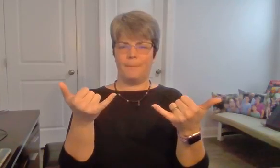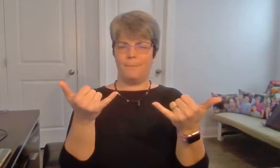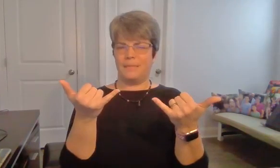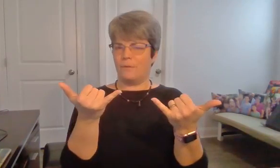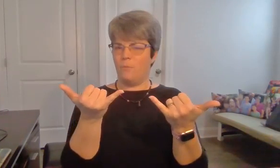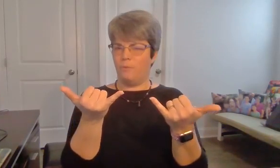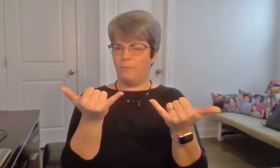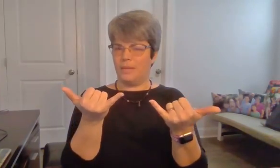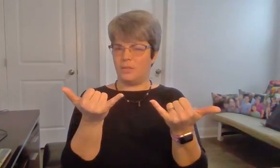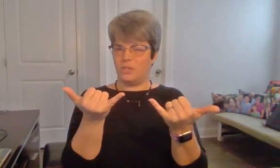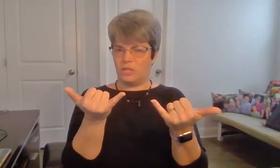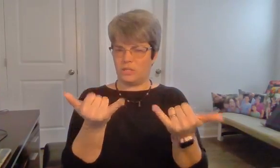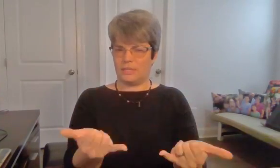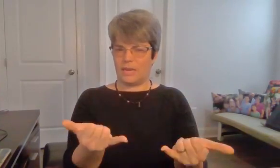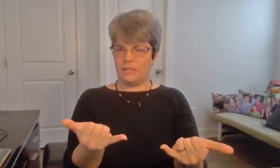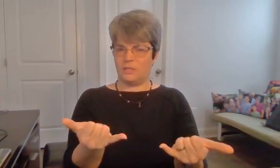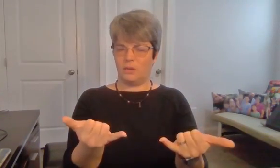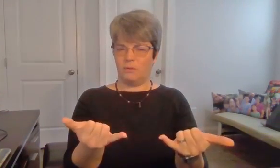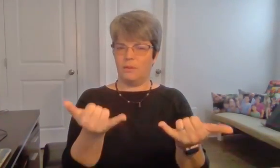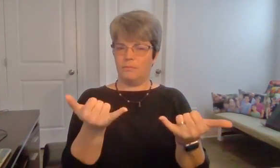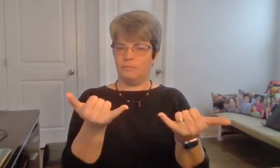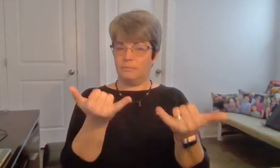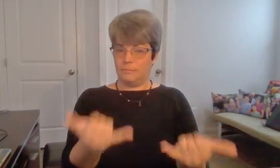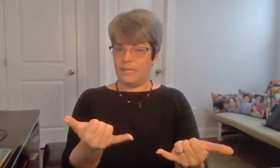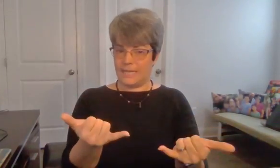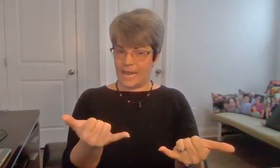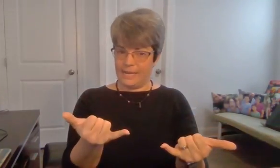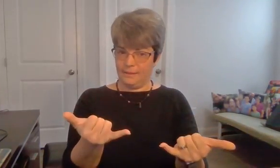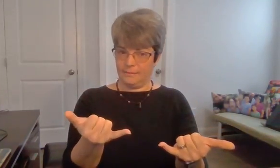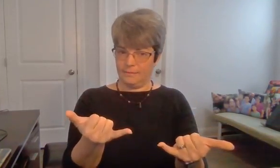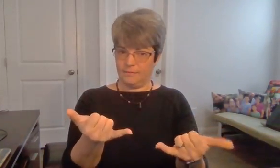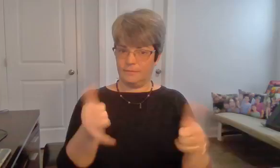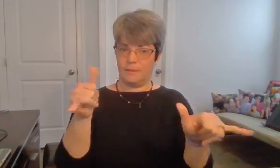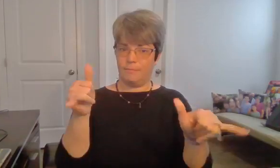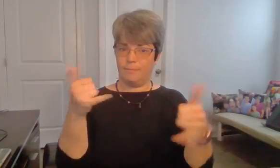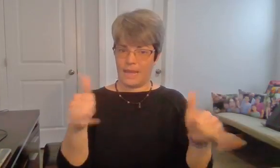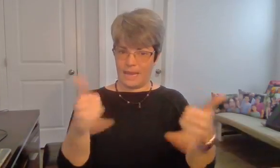but different movement changes the sign. So today, play.